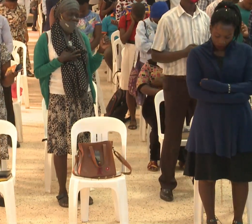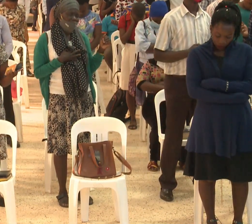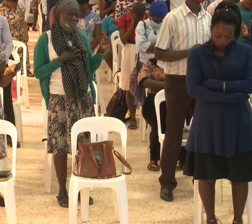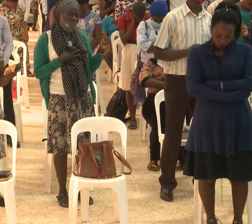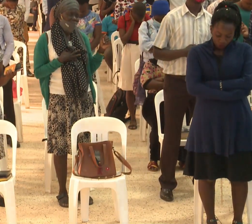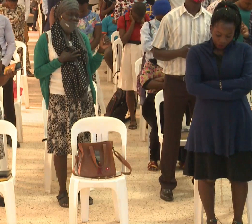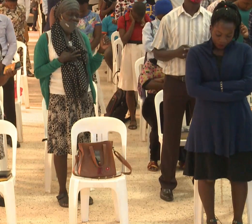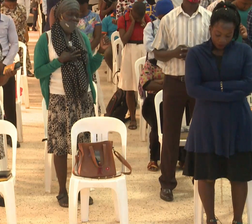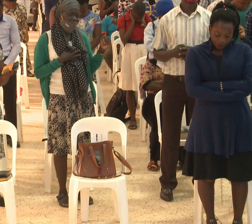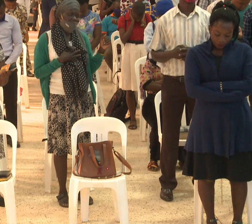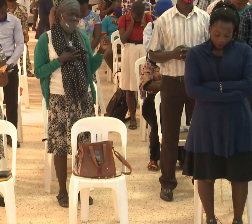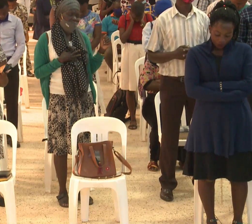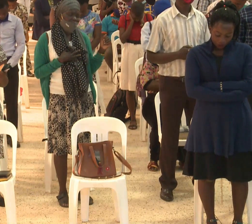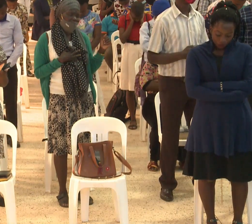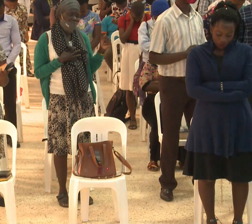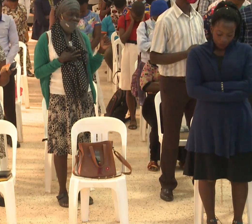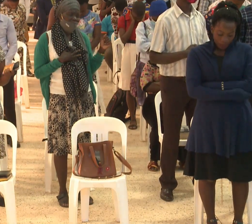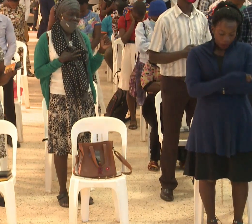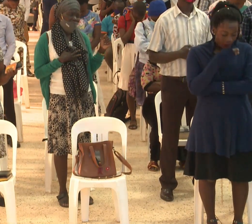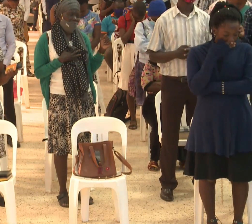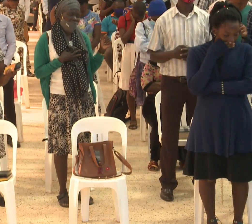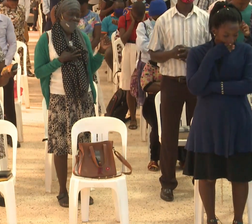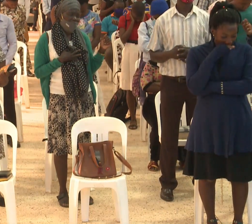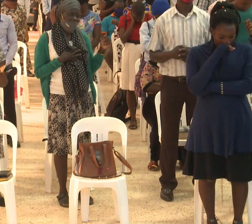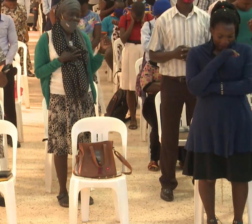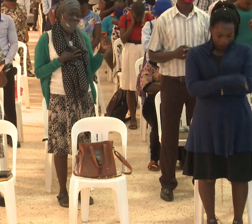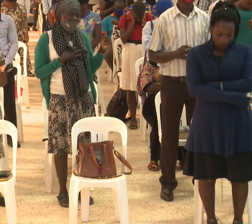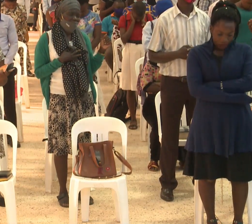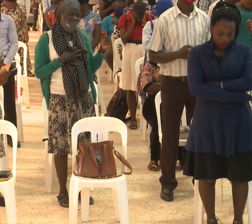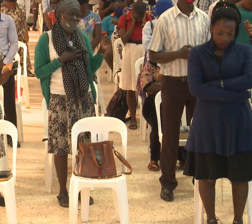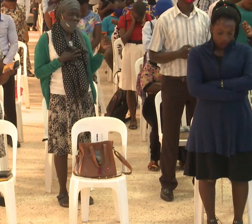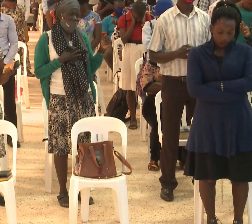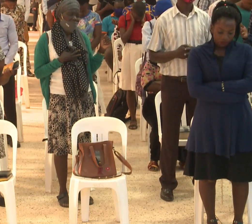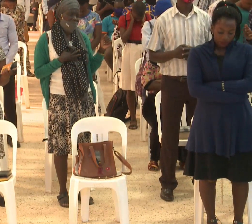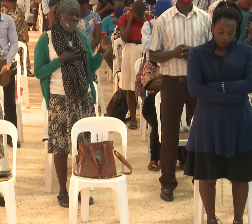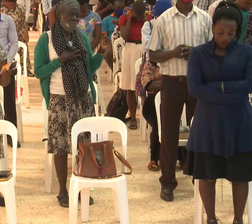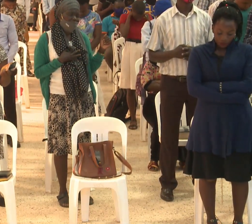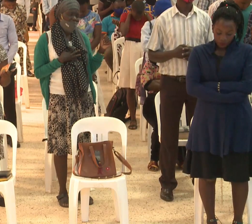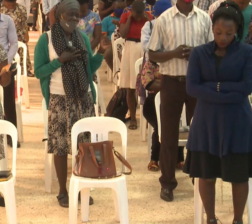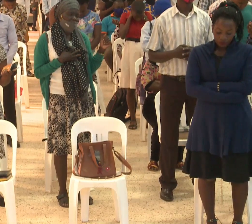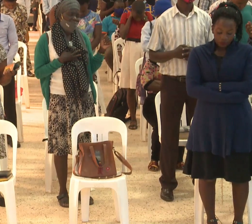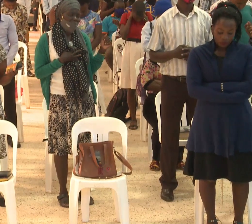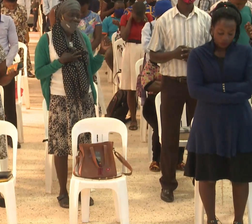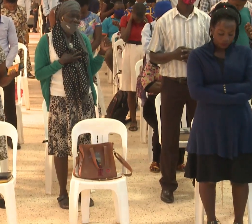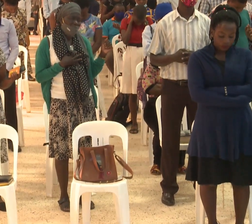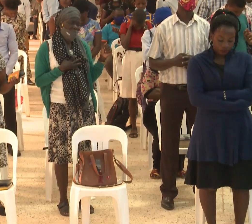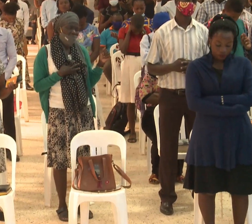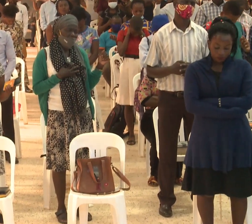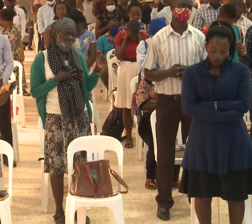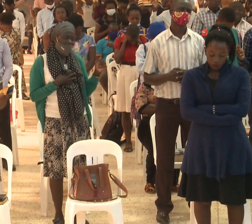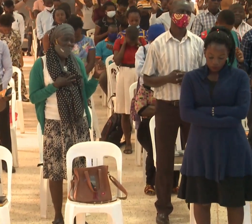some whose nights were wasted. Ebirooto byabwe byonna nga byayingirwamu emizimu. When their dreams were attacked by